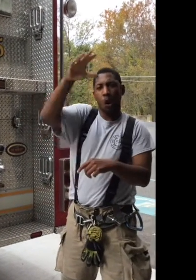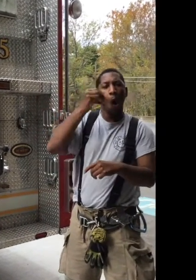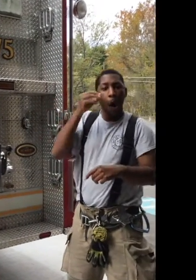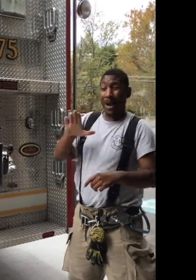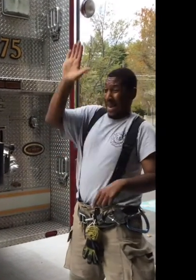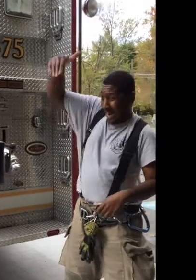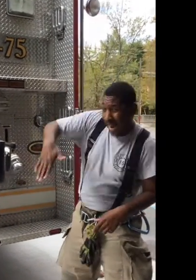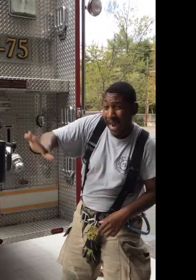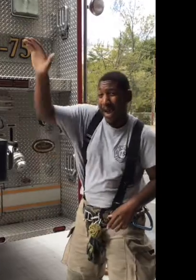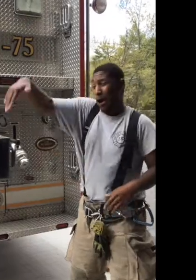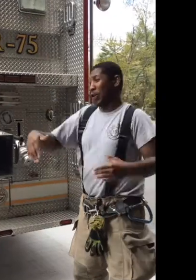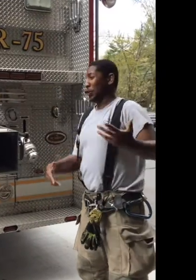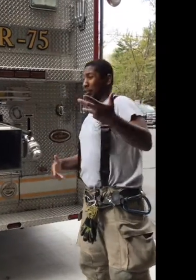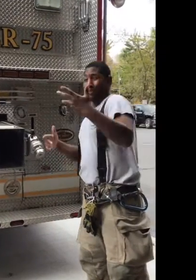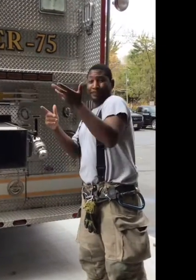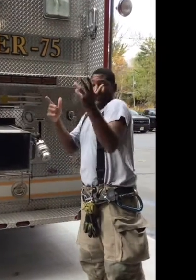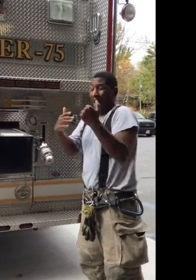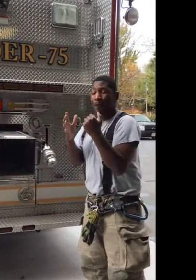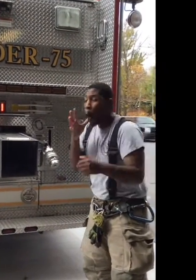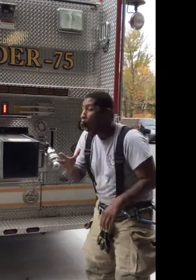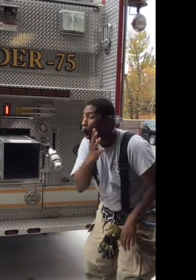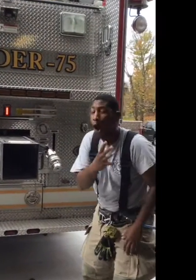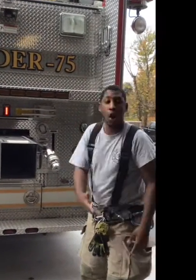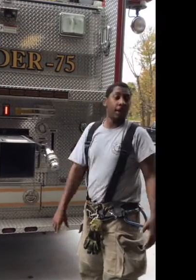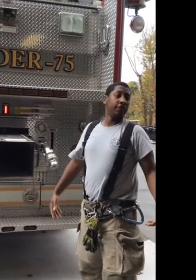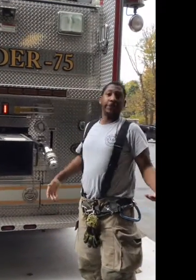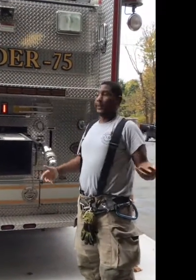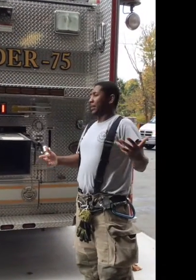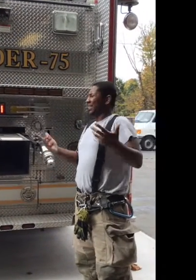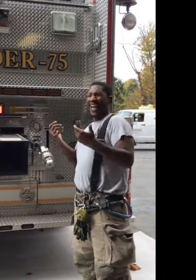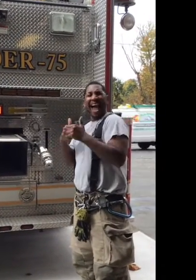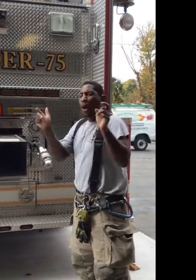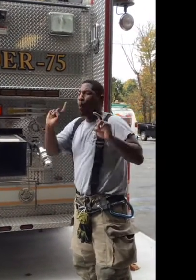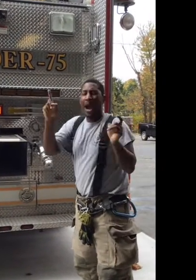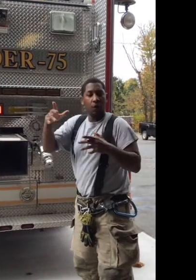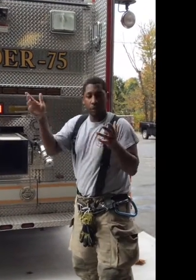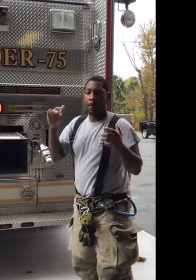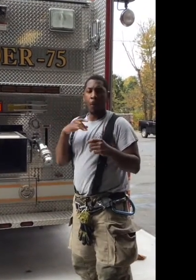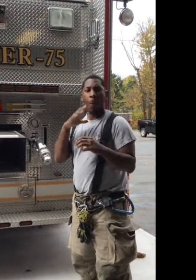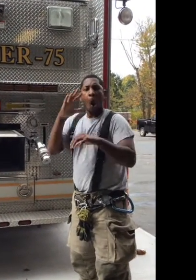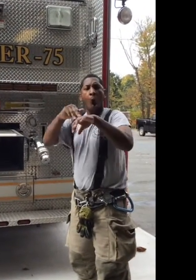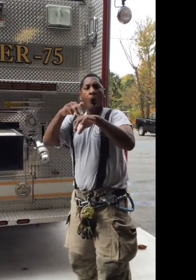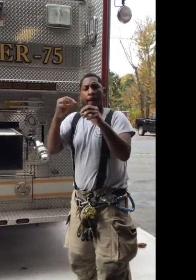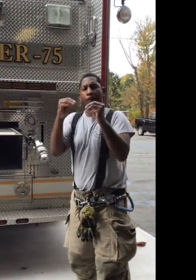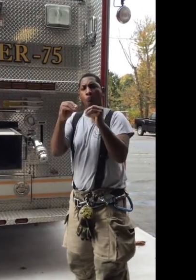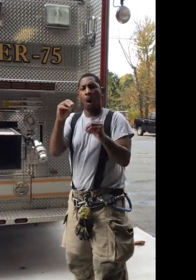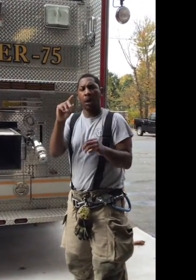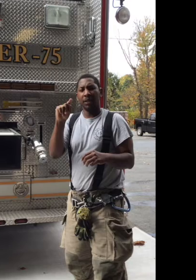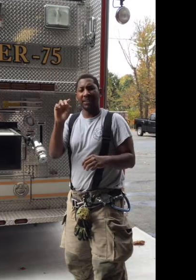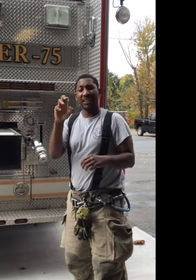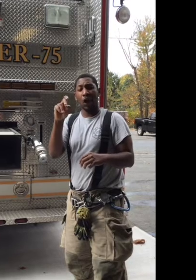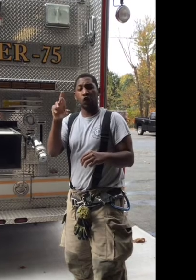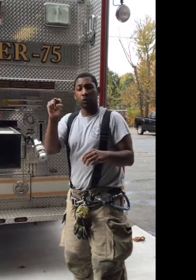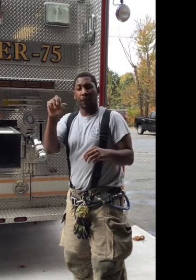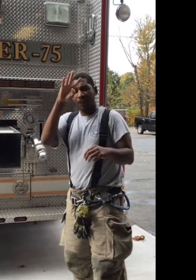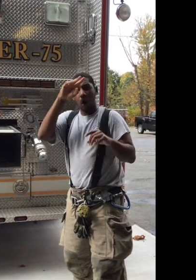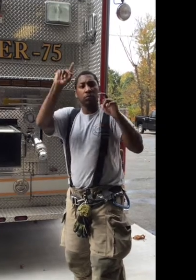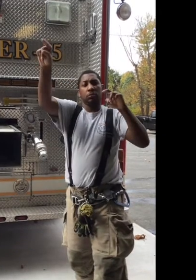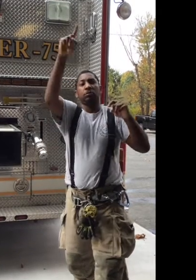it. So there's 3 different ways. You know, if it's a farmland or there's hills or whatever, you'll be able to, you